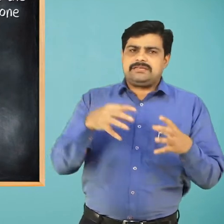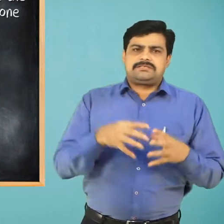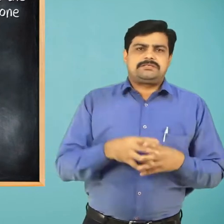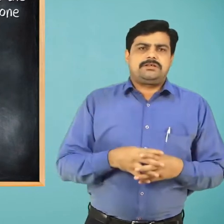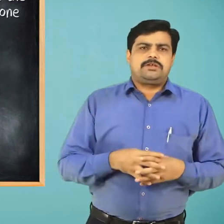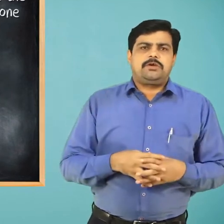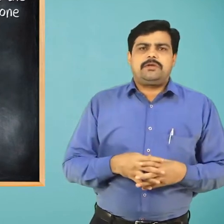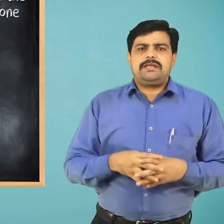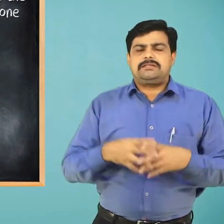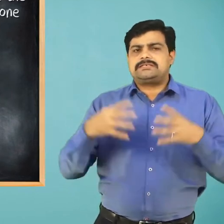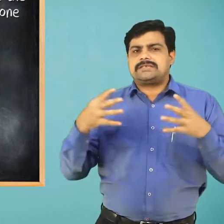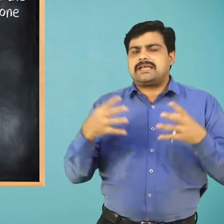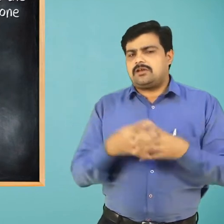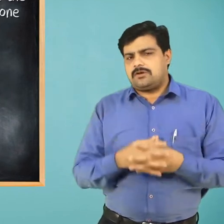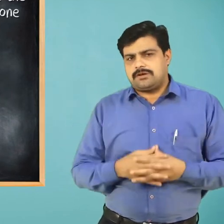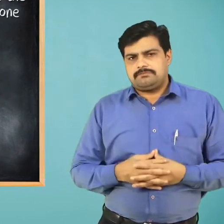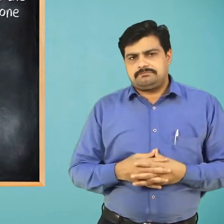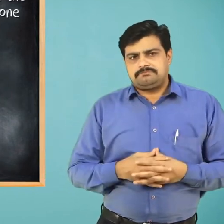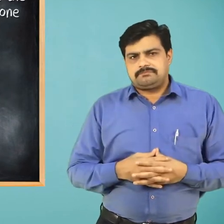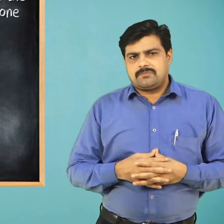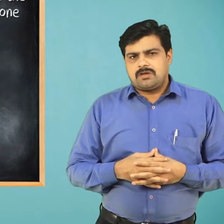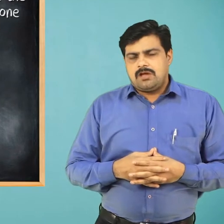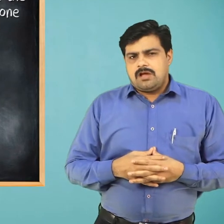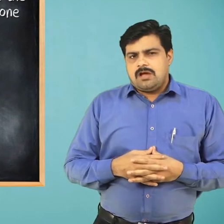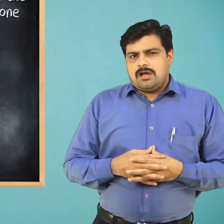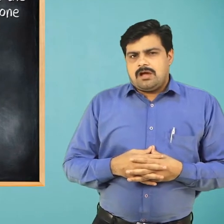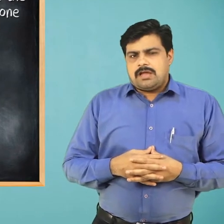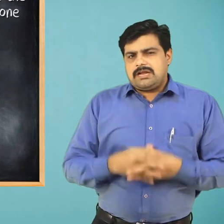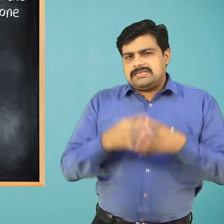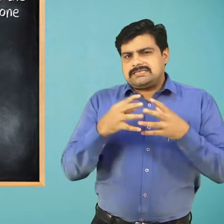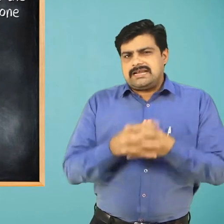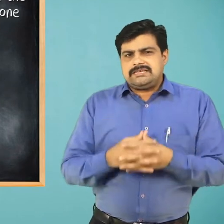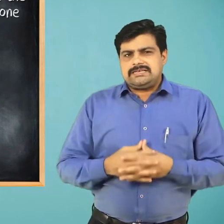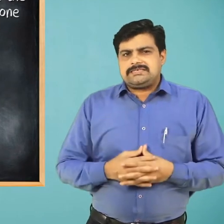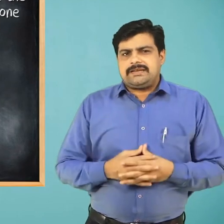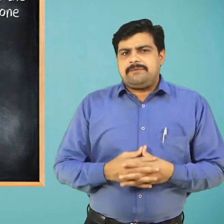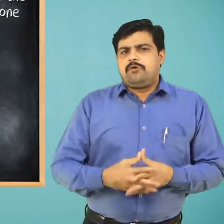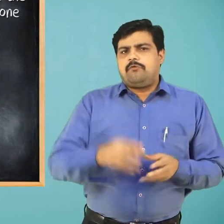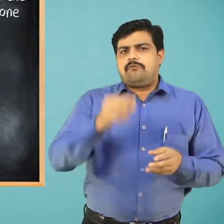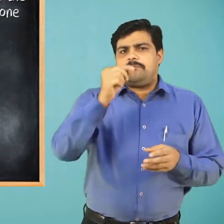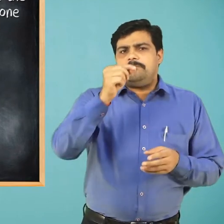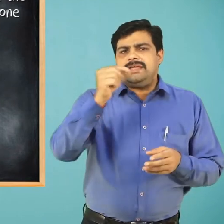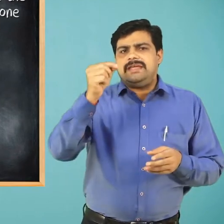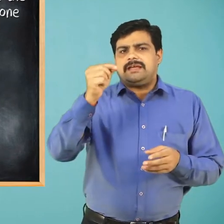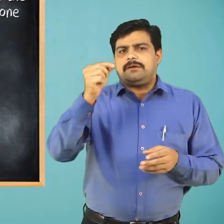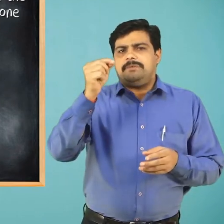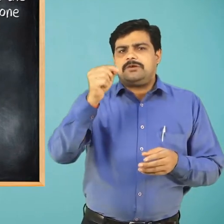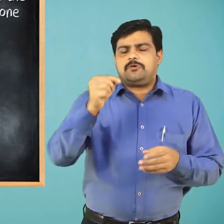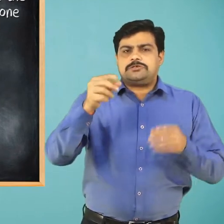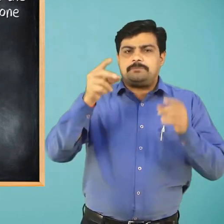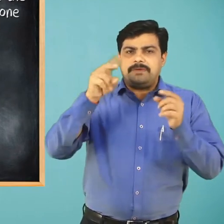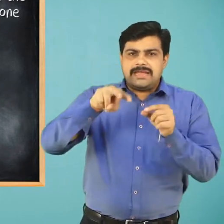damaged during this cyclone. Here in the sentence, remove being, because